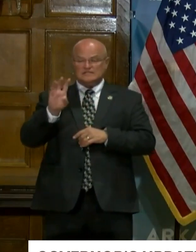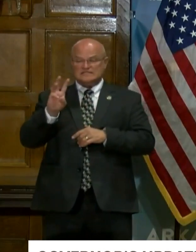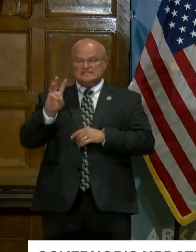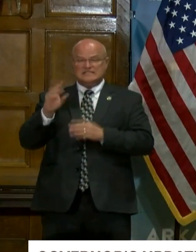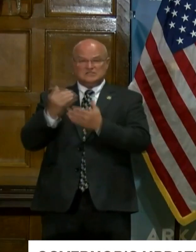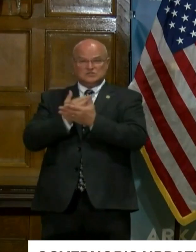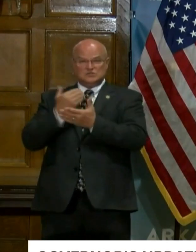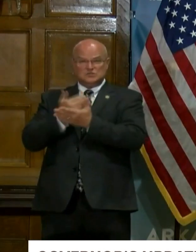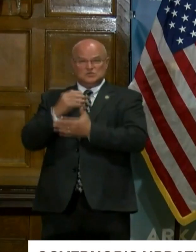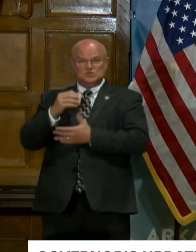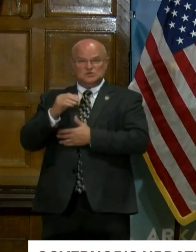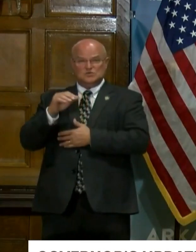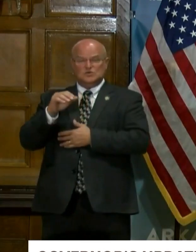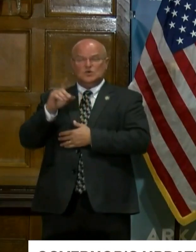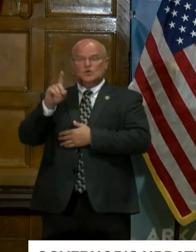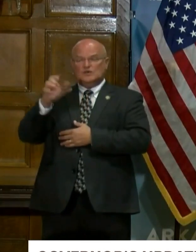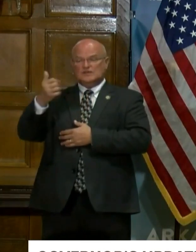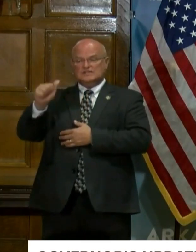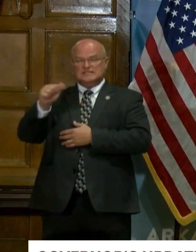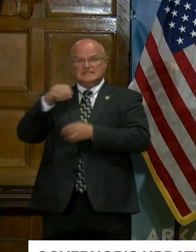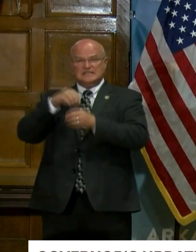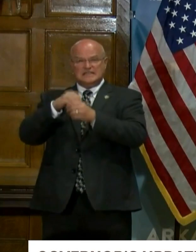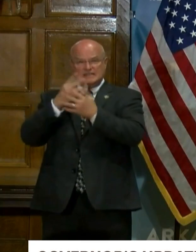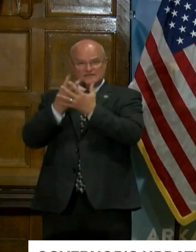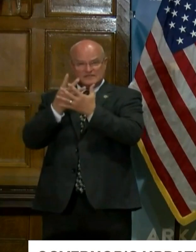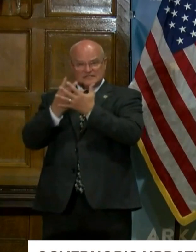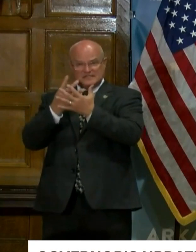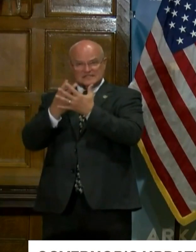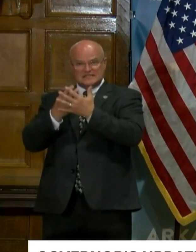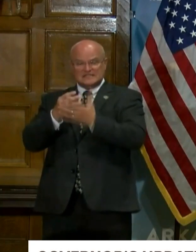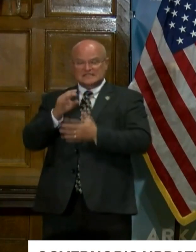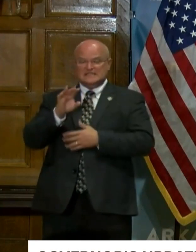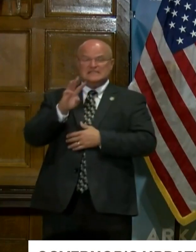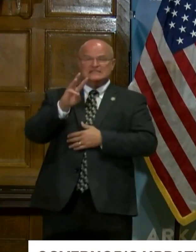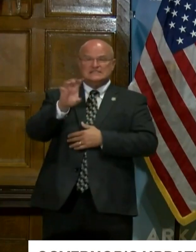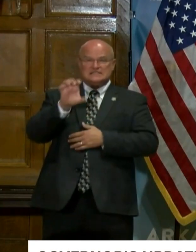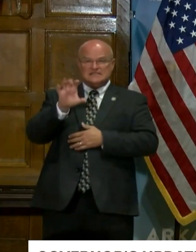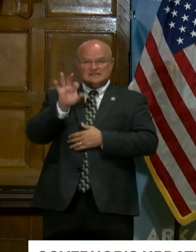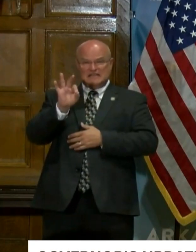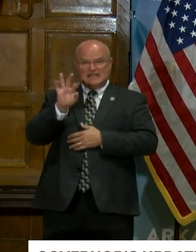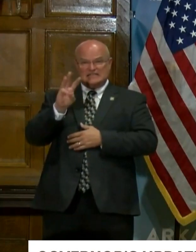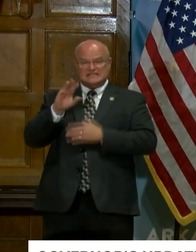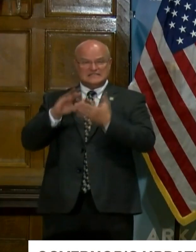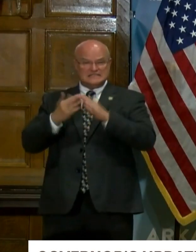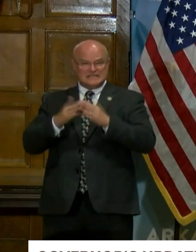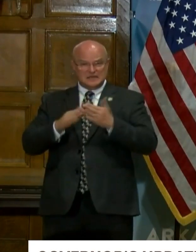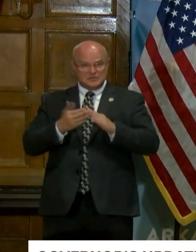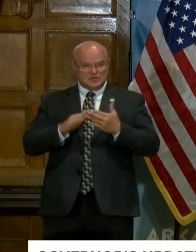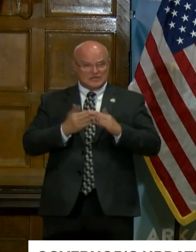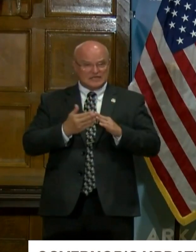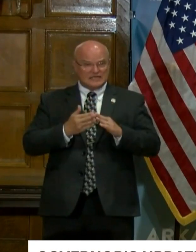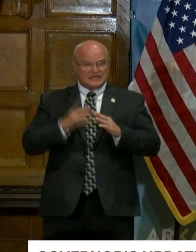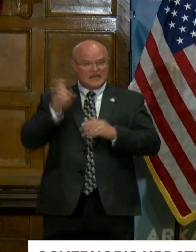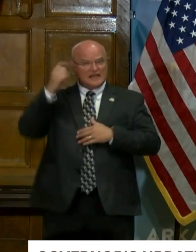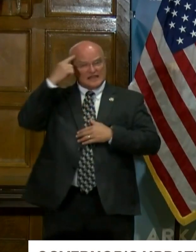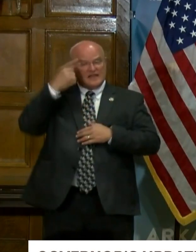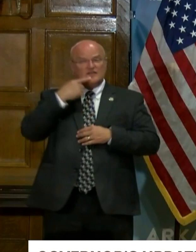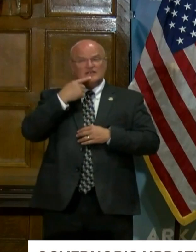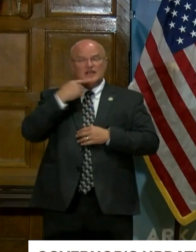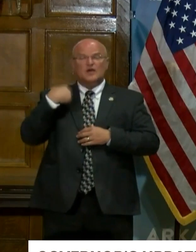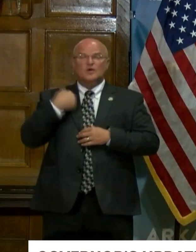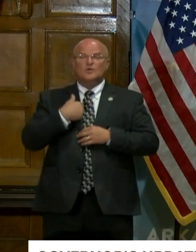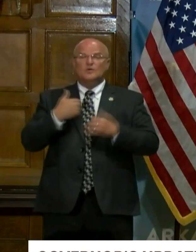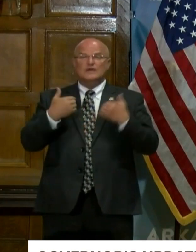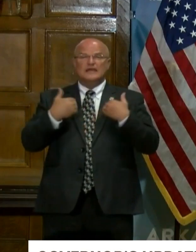new cases, 110 of them are in correctional facilities, 696 are in the community. As the Governor's mentioned, we